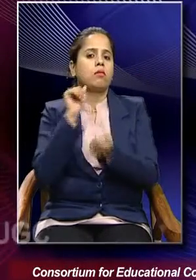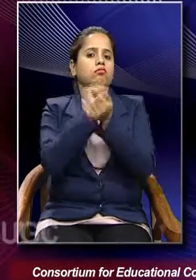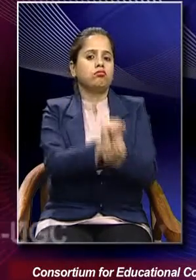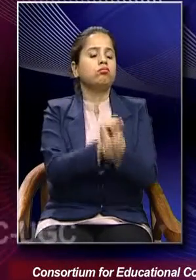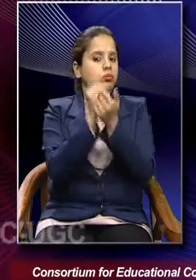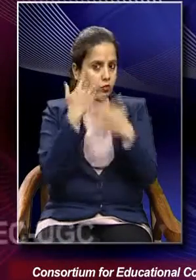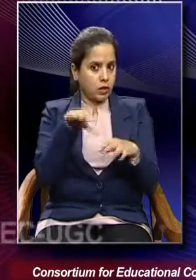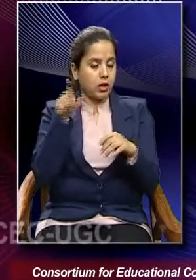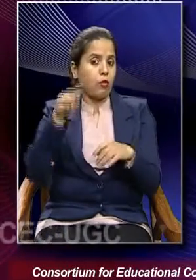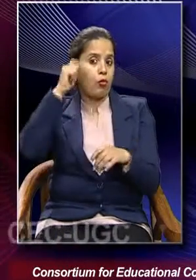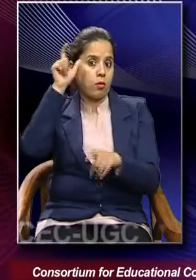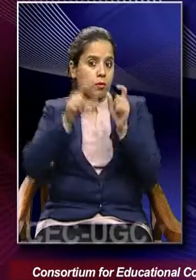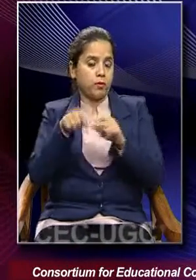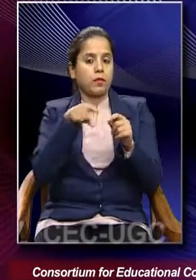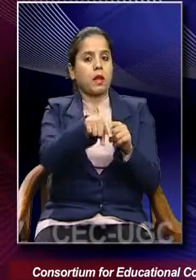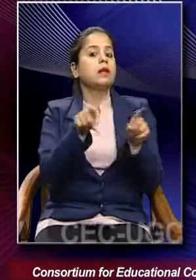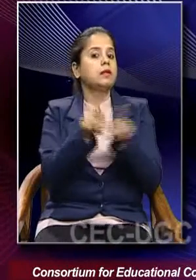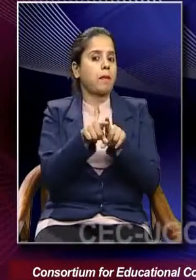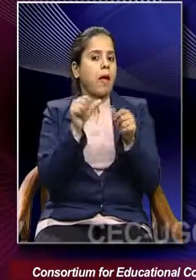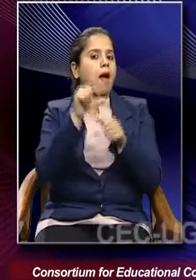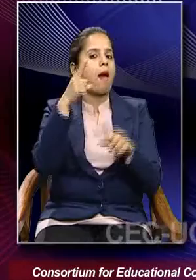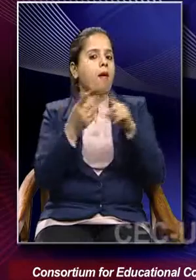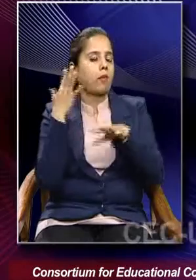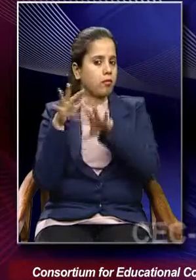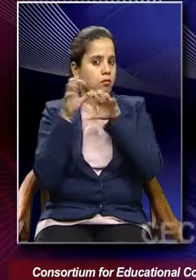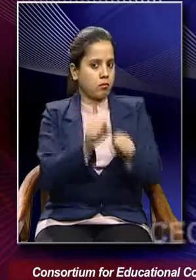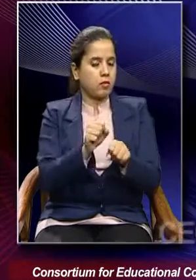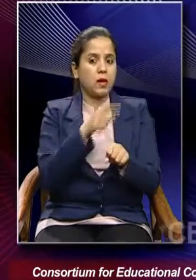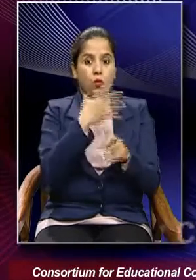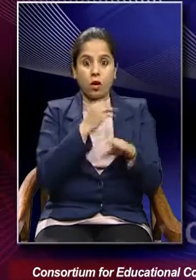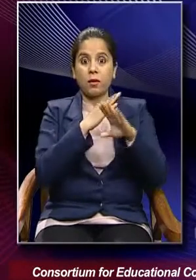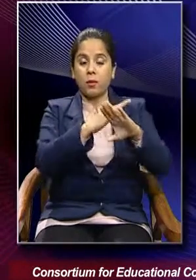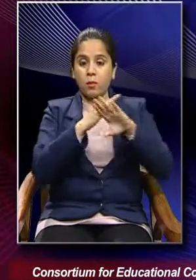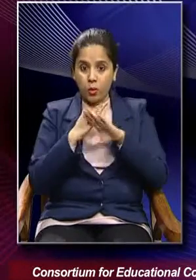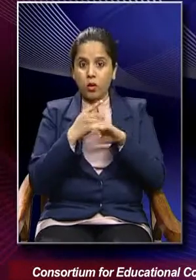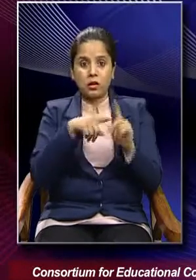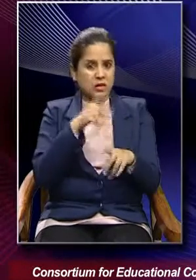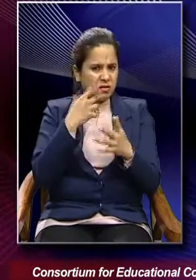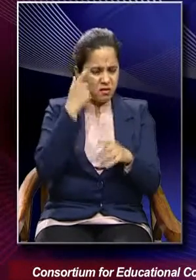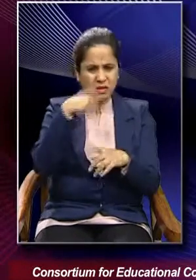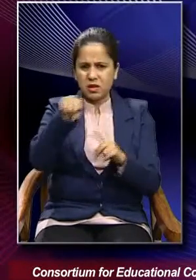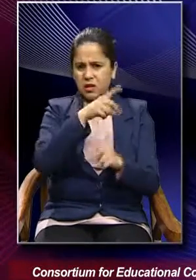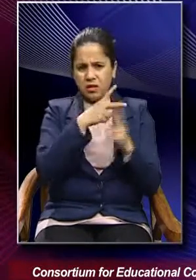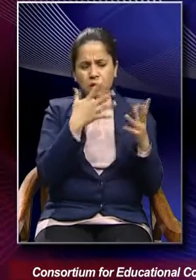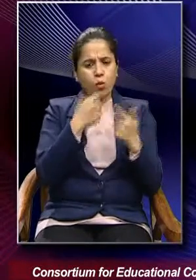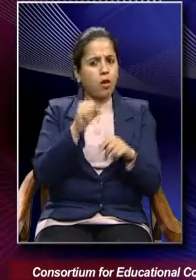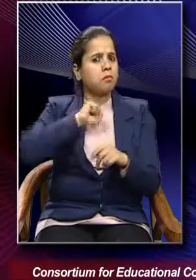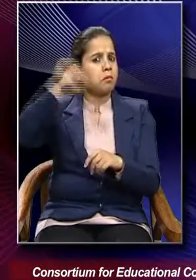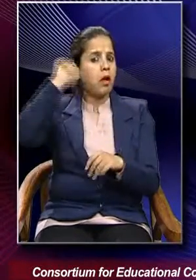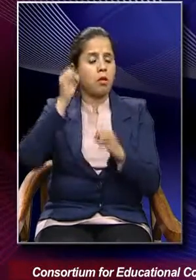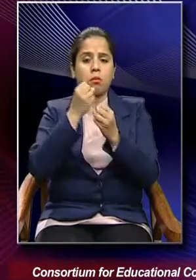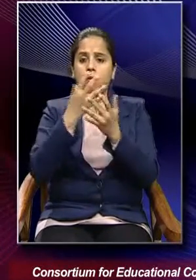Britishers under the Rowlatt Act. In order to protest against this, a number of